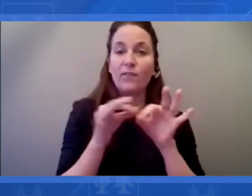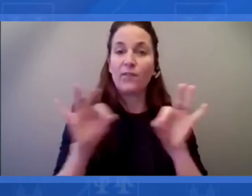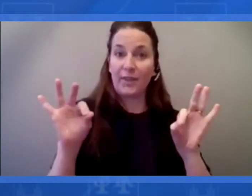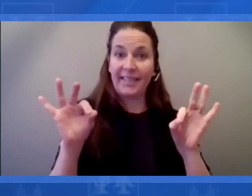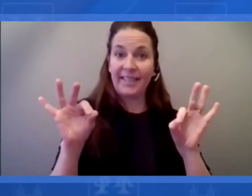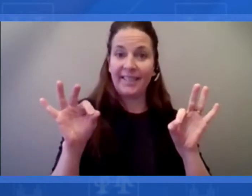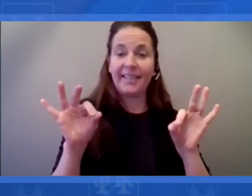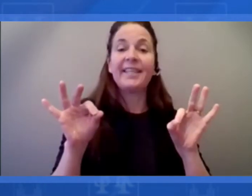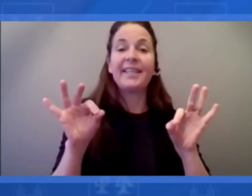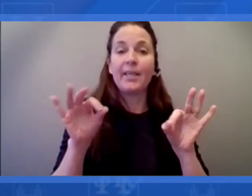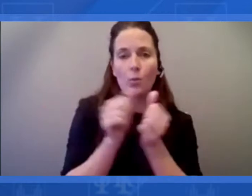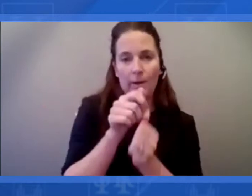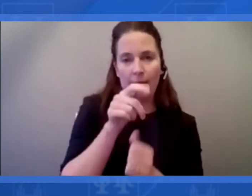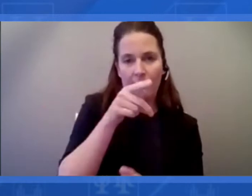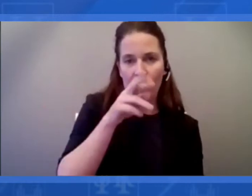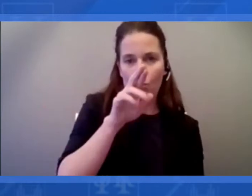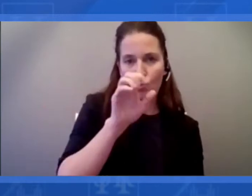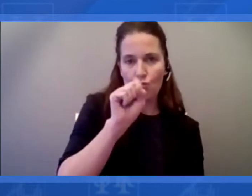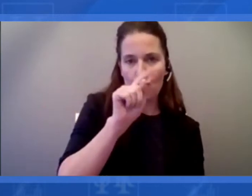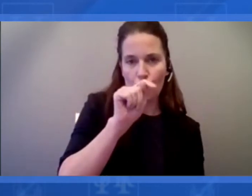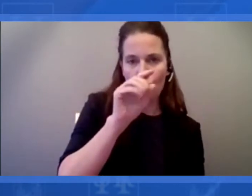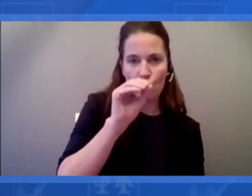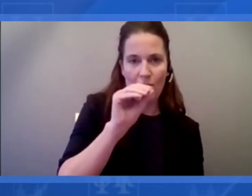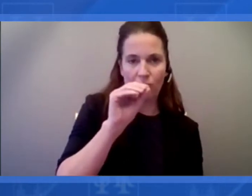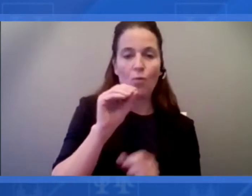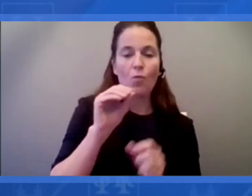30th, 2023.